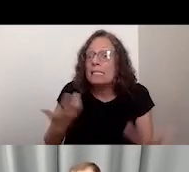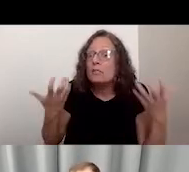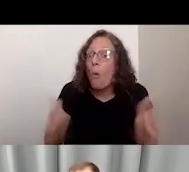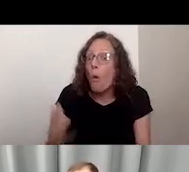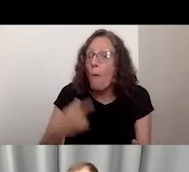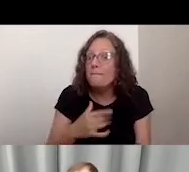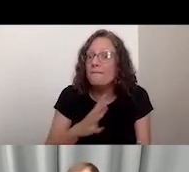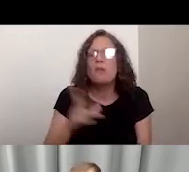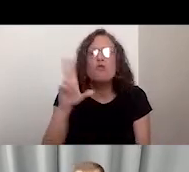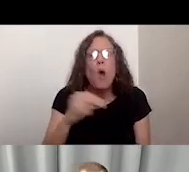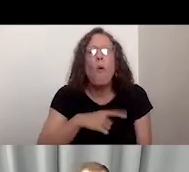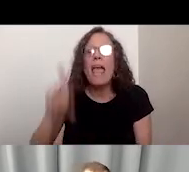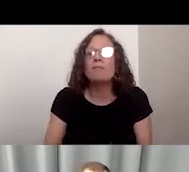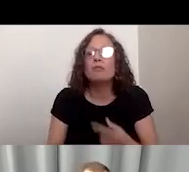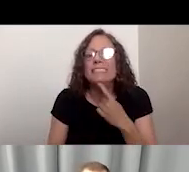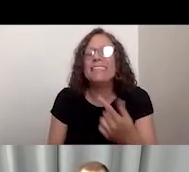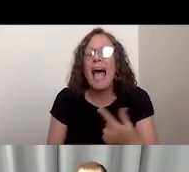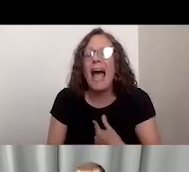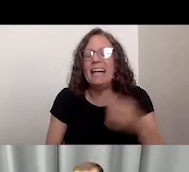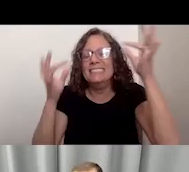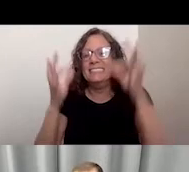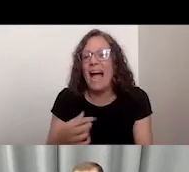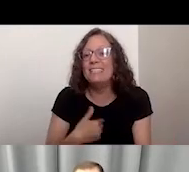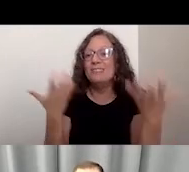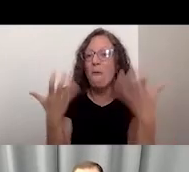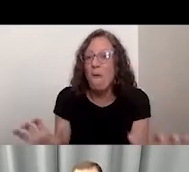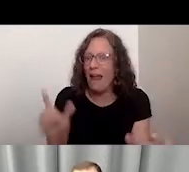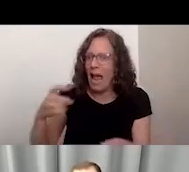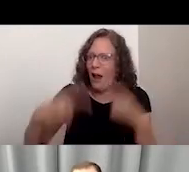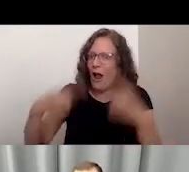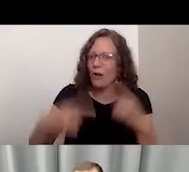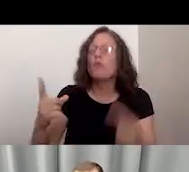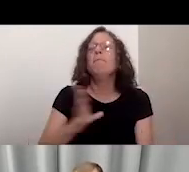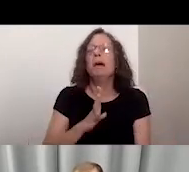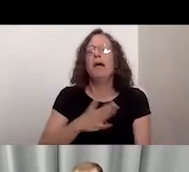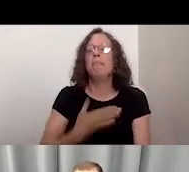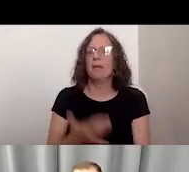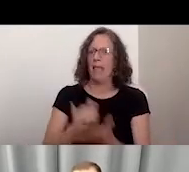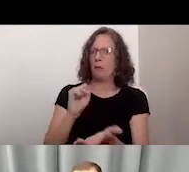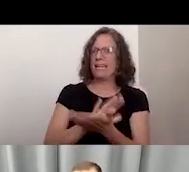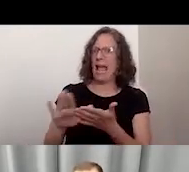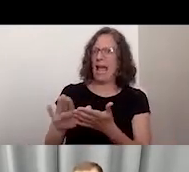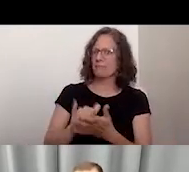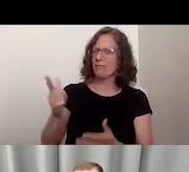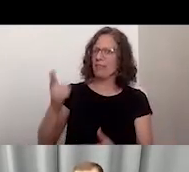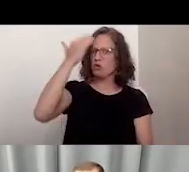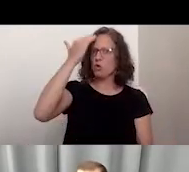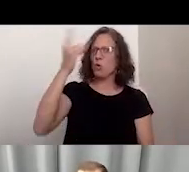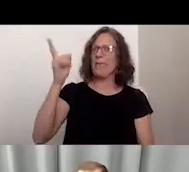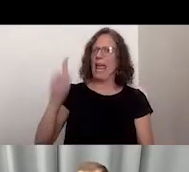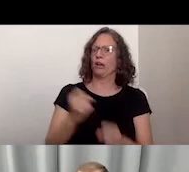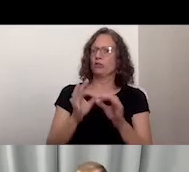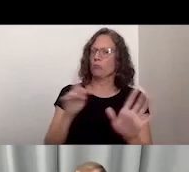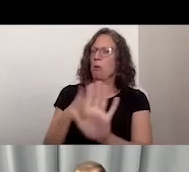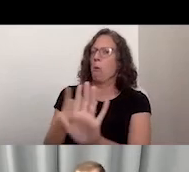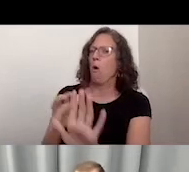simple, I may say, no, I don't need one for this particular meeting, but I appreciate that I have the ability to say no. It's a very